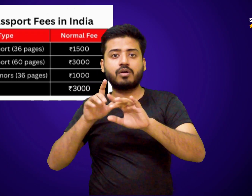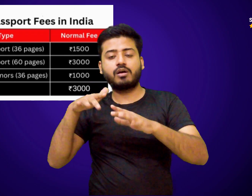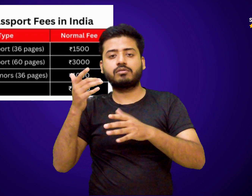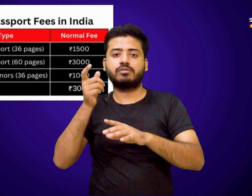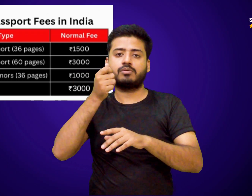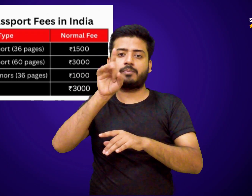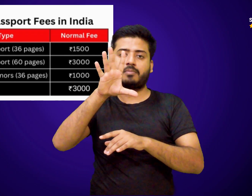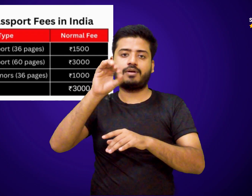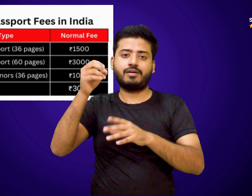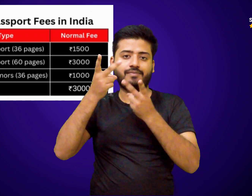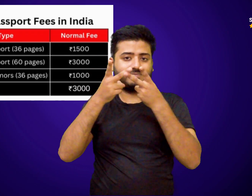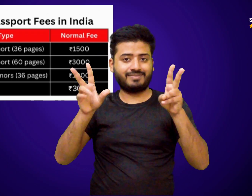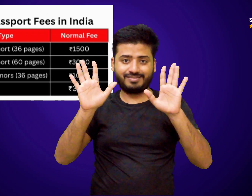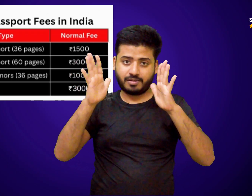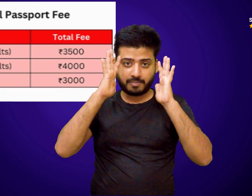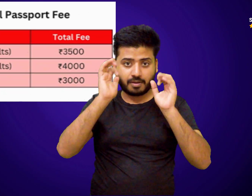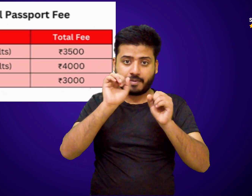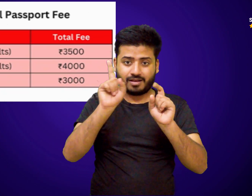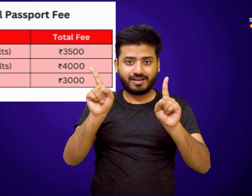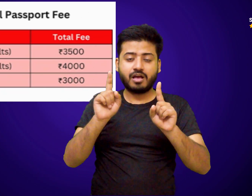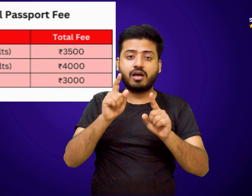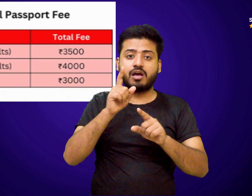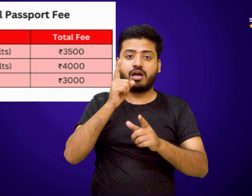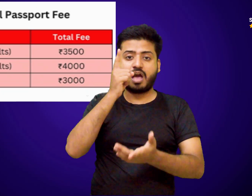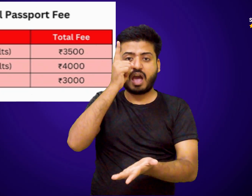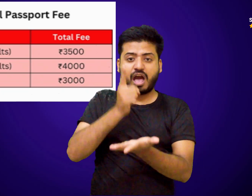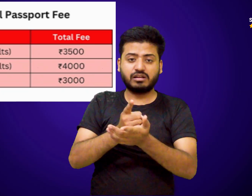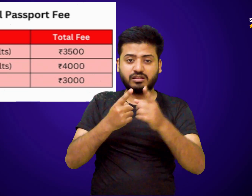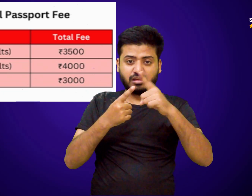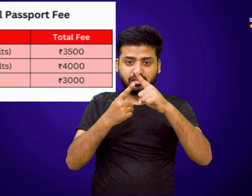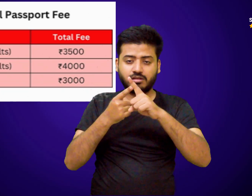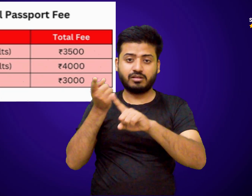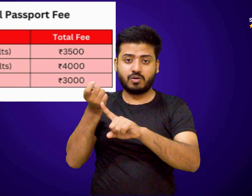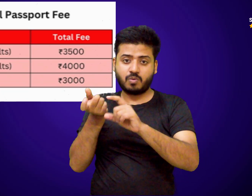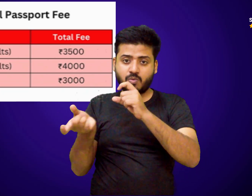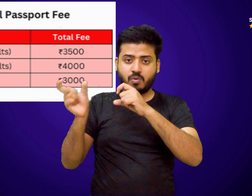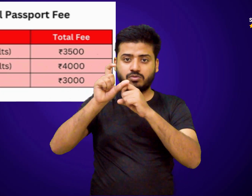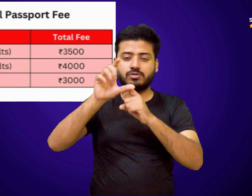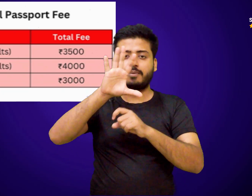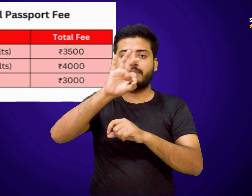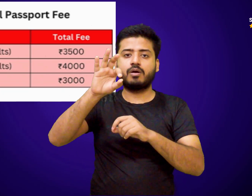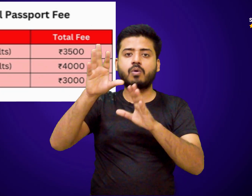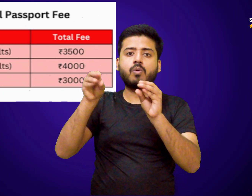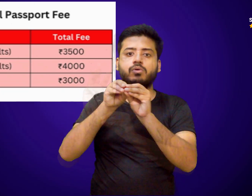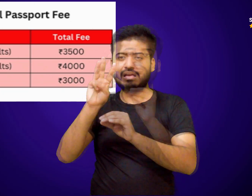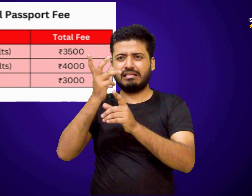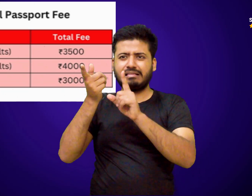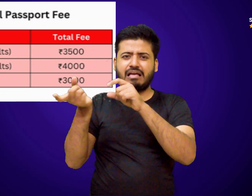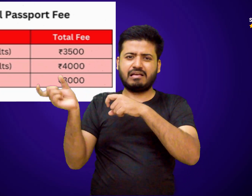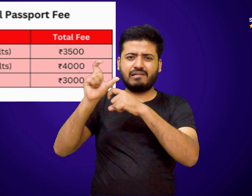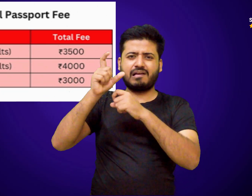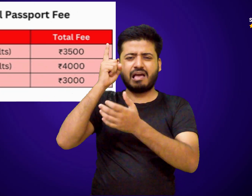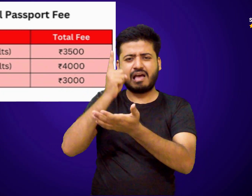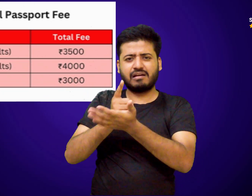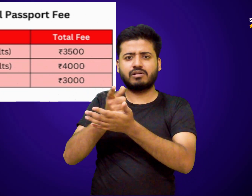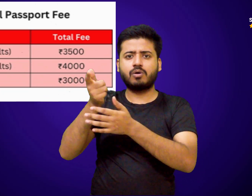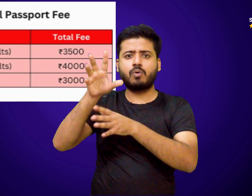required, ECR, status, specifically those who had not completed formal education beyond the 10th grade and were traveling to